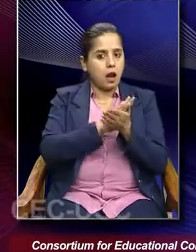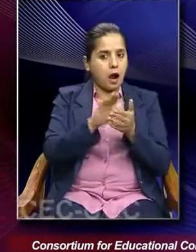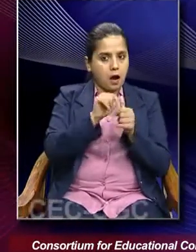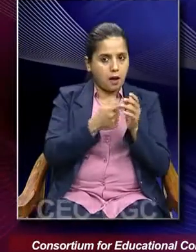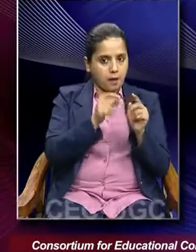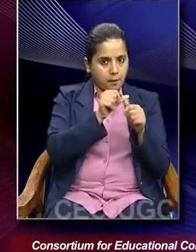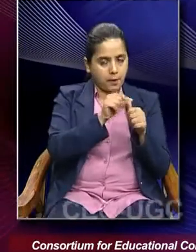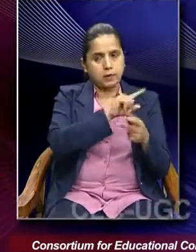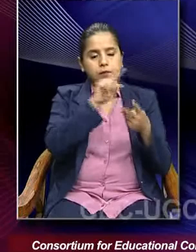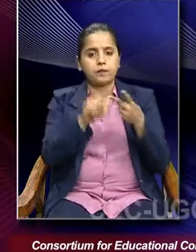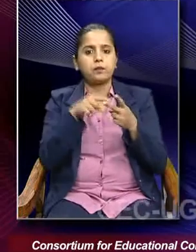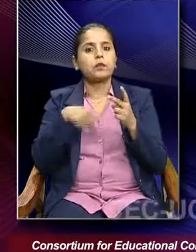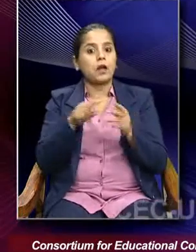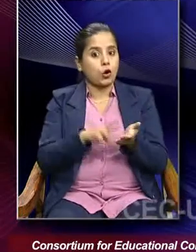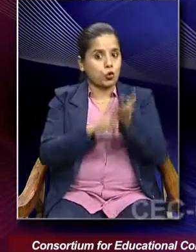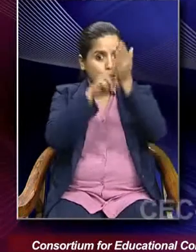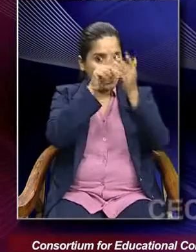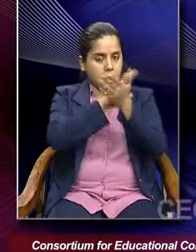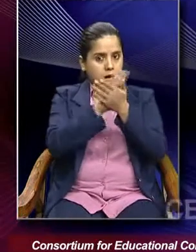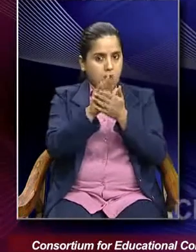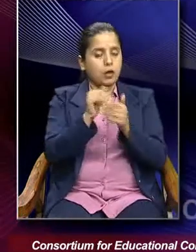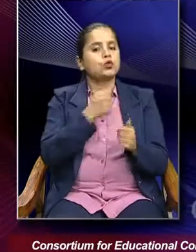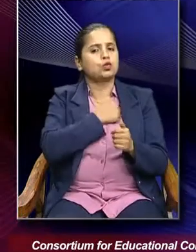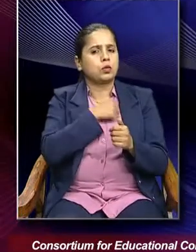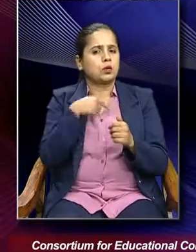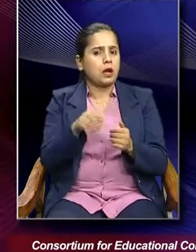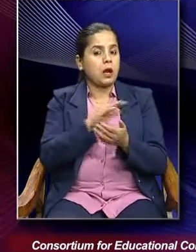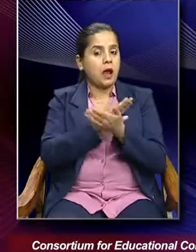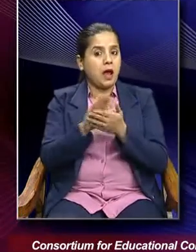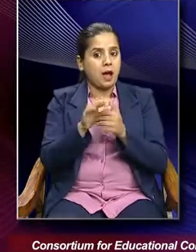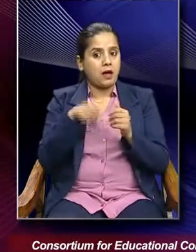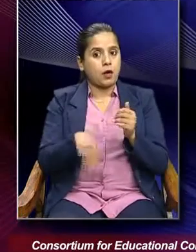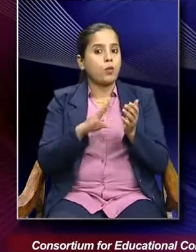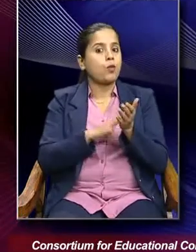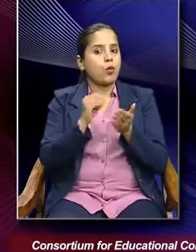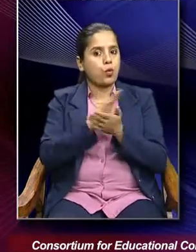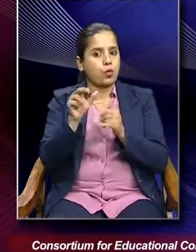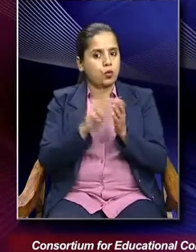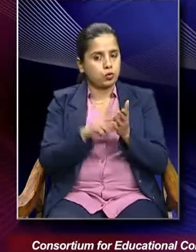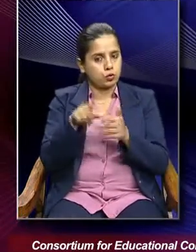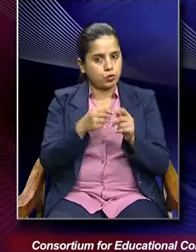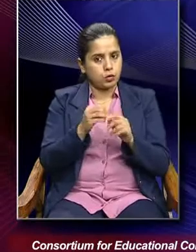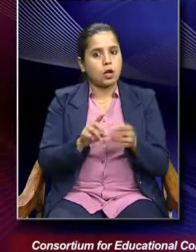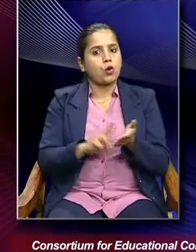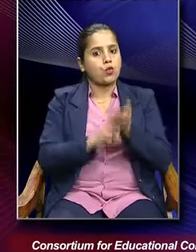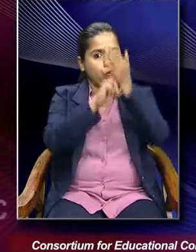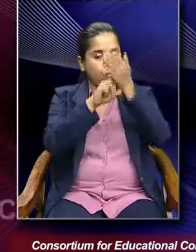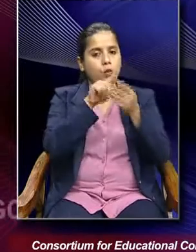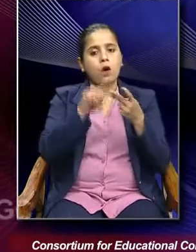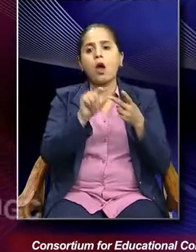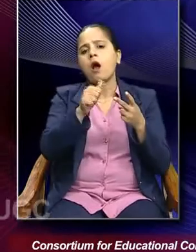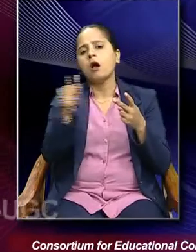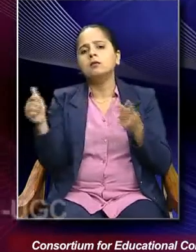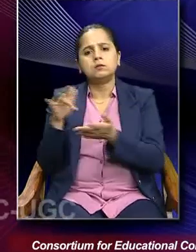and in the north, Harappa and Mohenjo-daro in the north, and several other